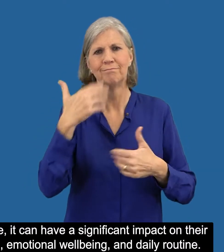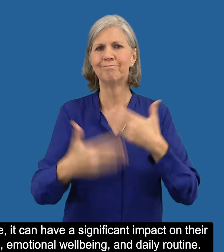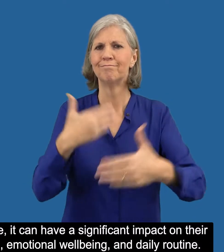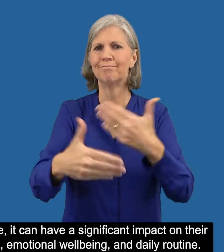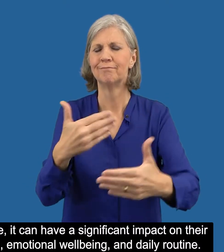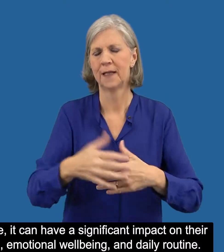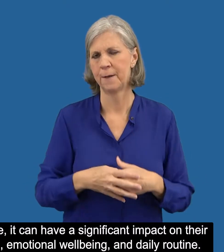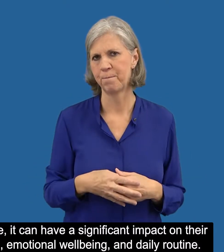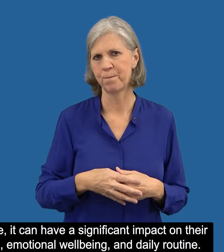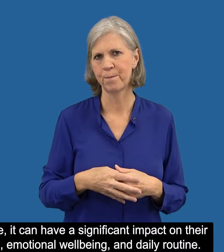routine.